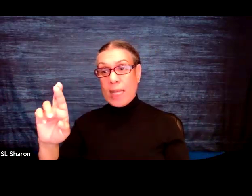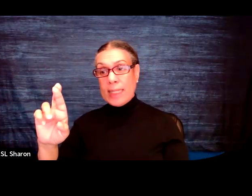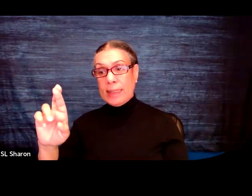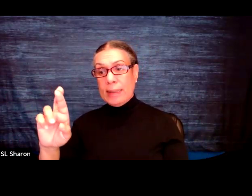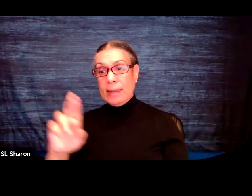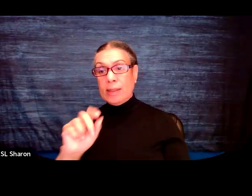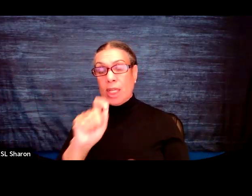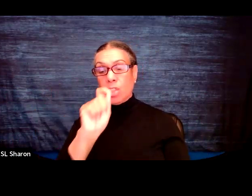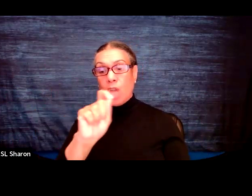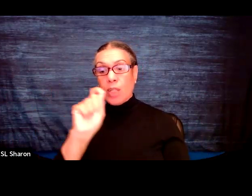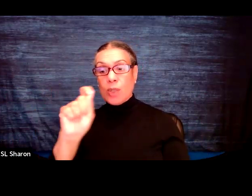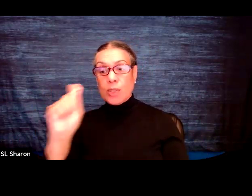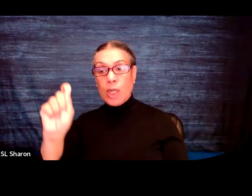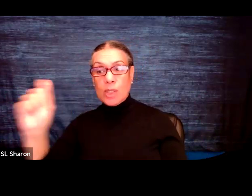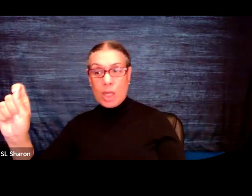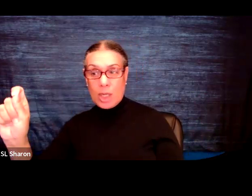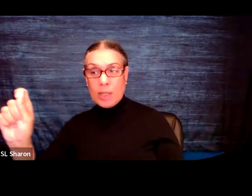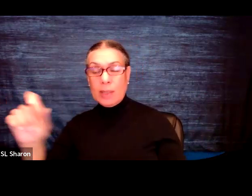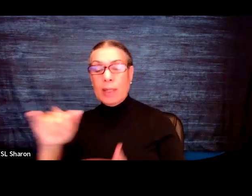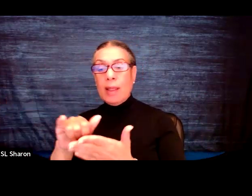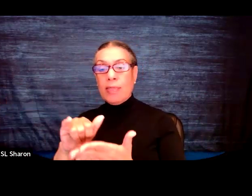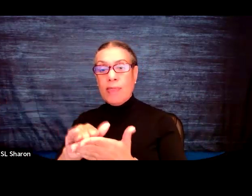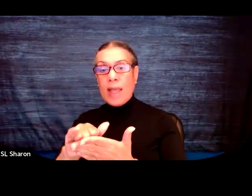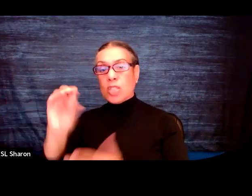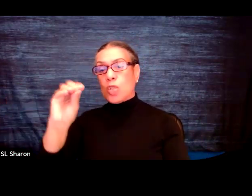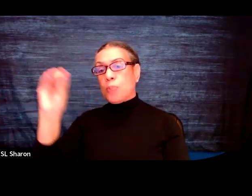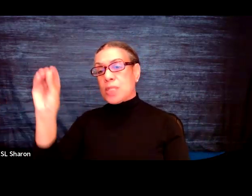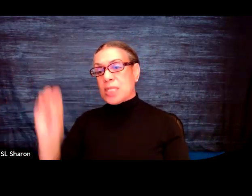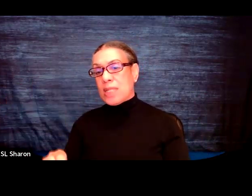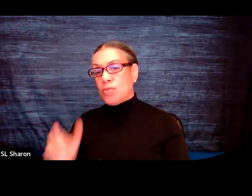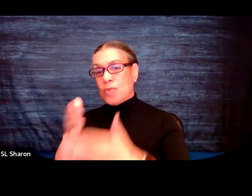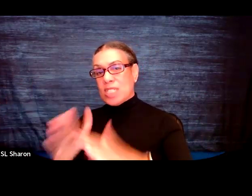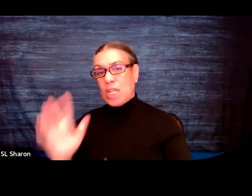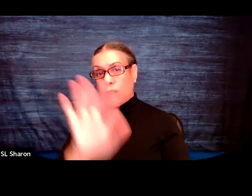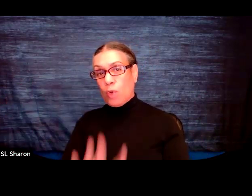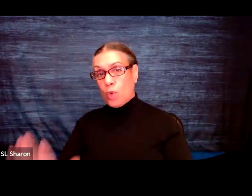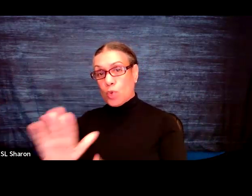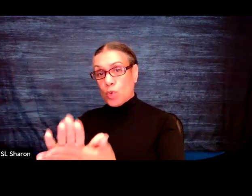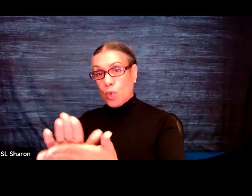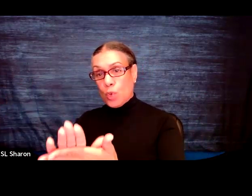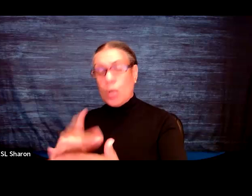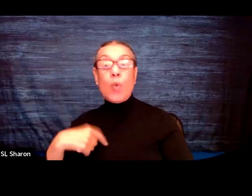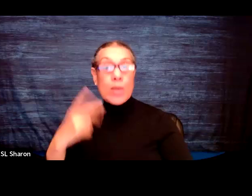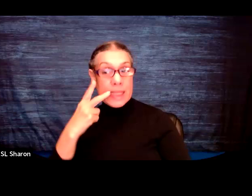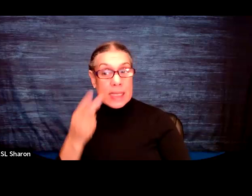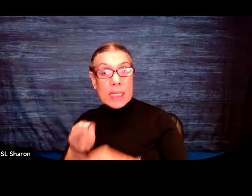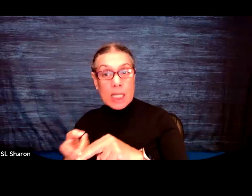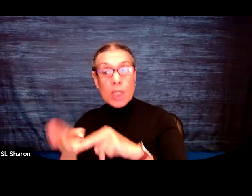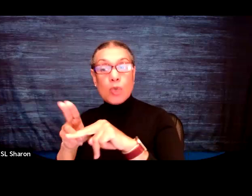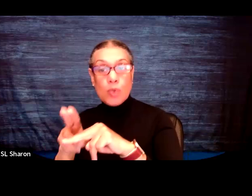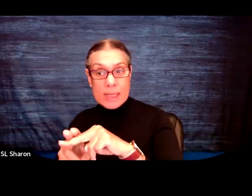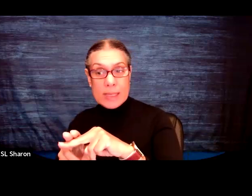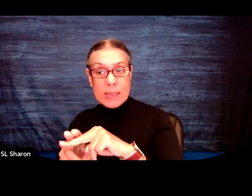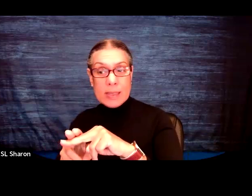dotted lines represent the percentage of those groups overall for the district. And so while we have seen an increase,